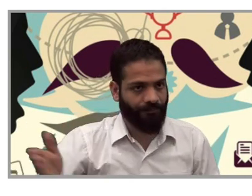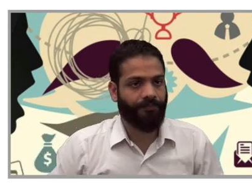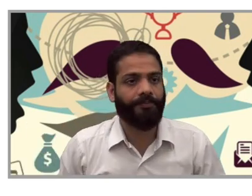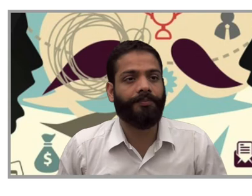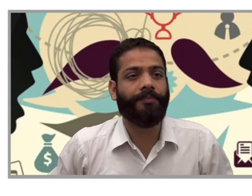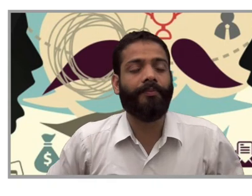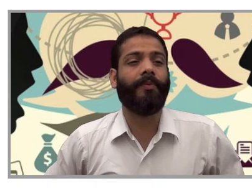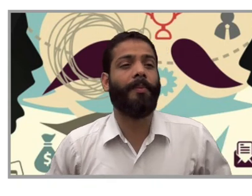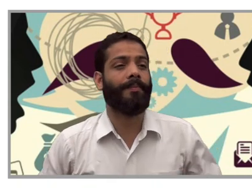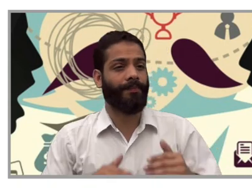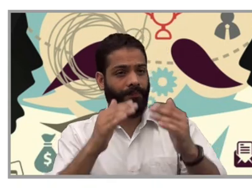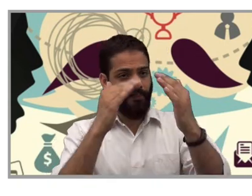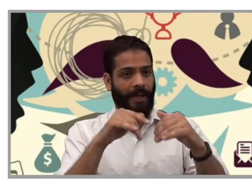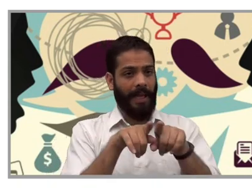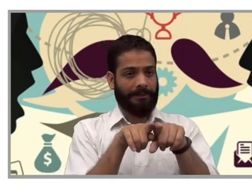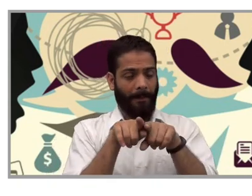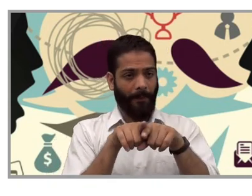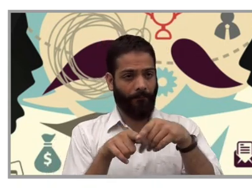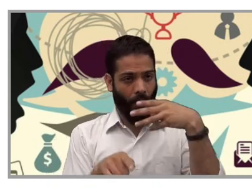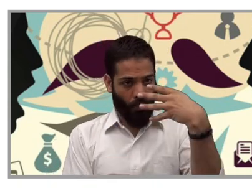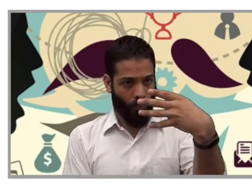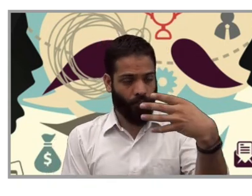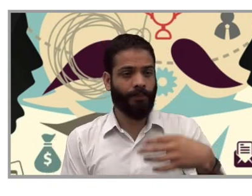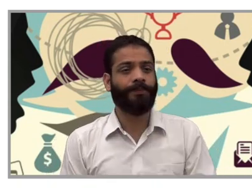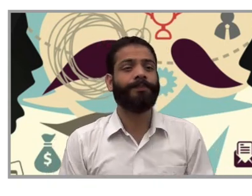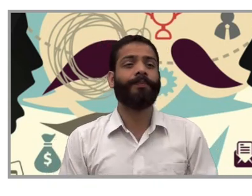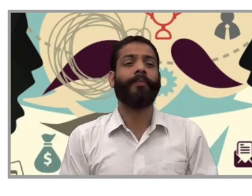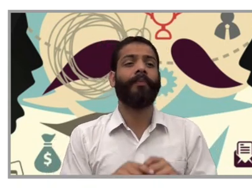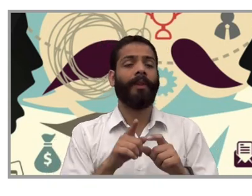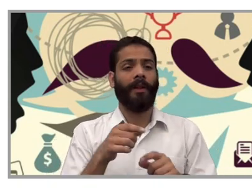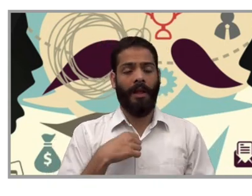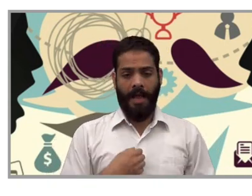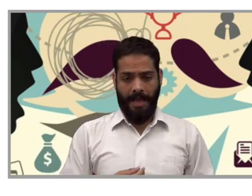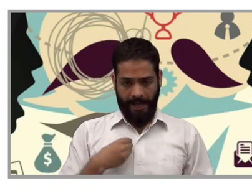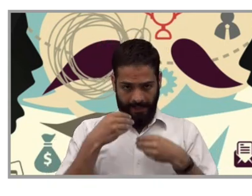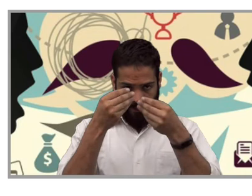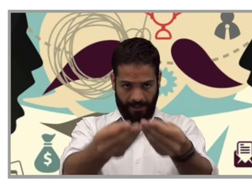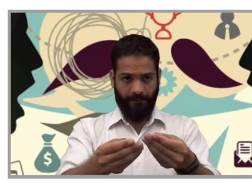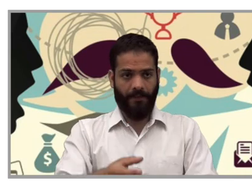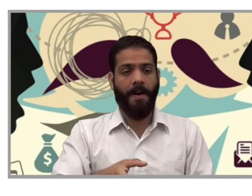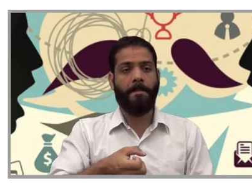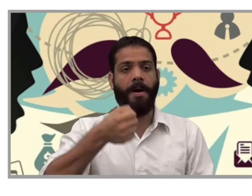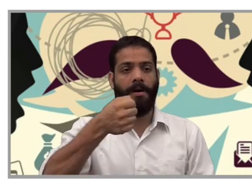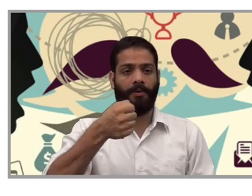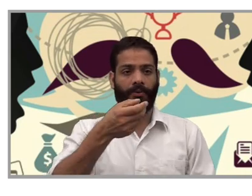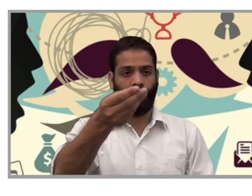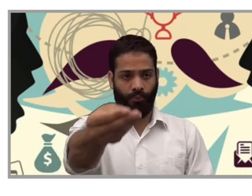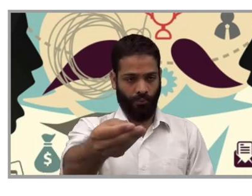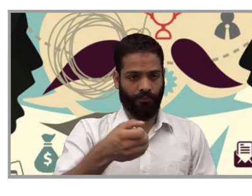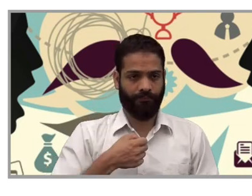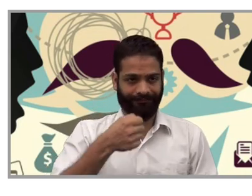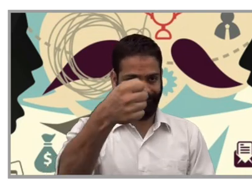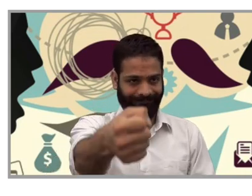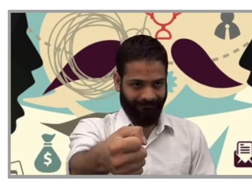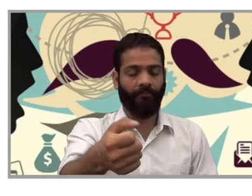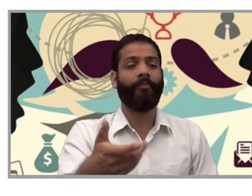of the reference and the grammatical relations between them are enough to